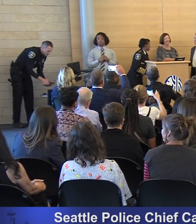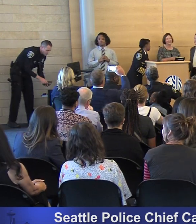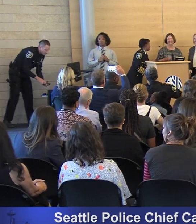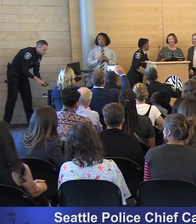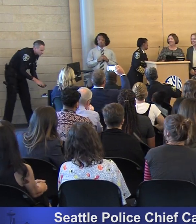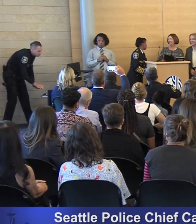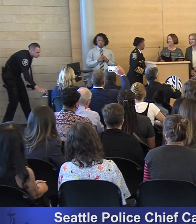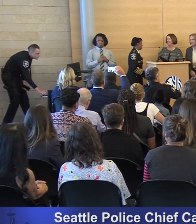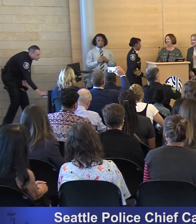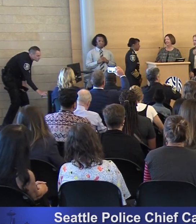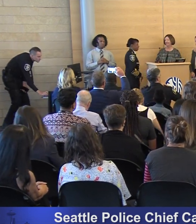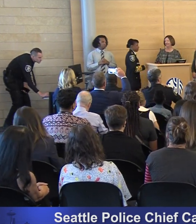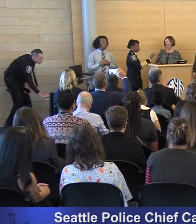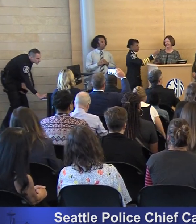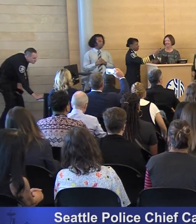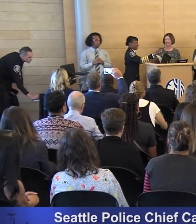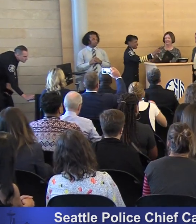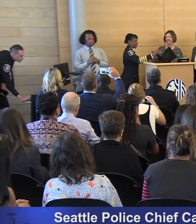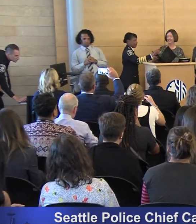Thank you, Mayor.